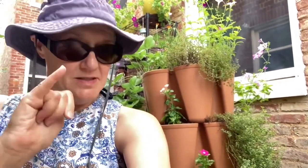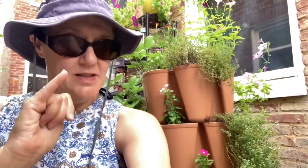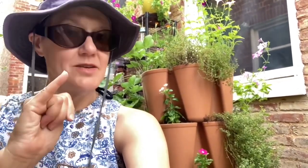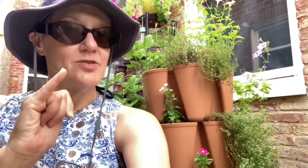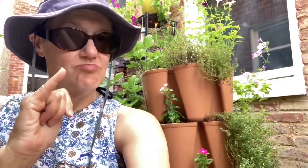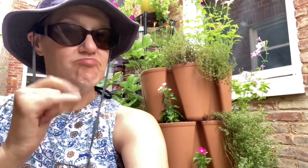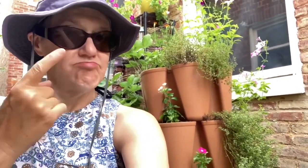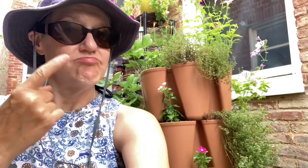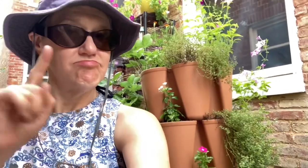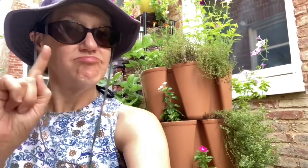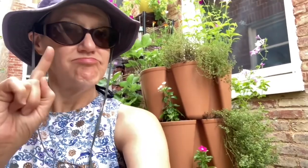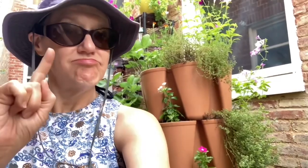on each plant.